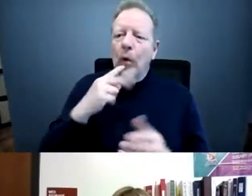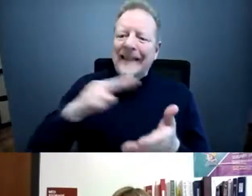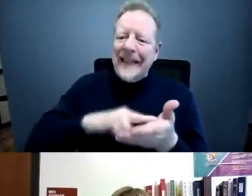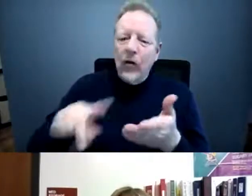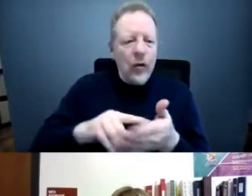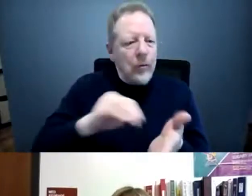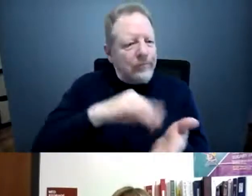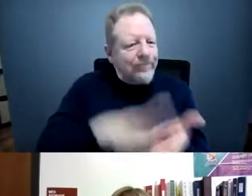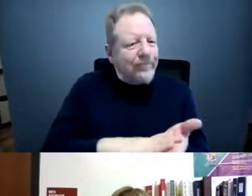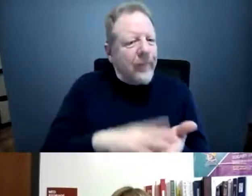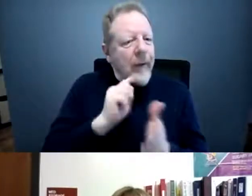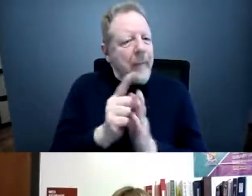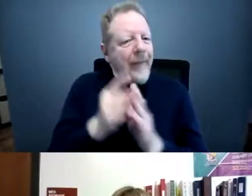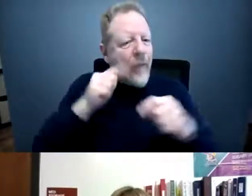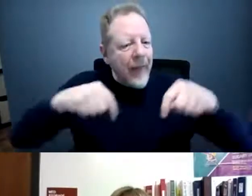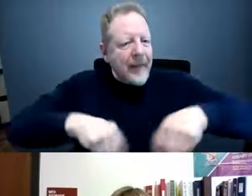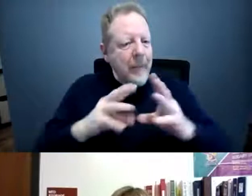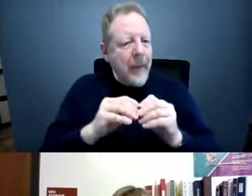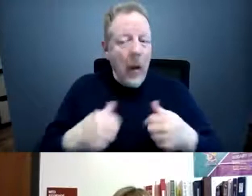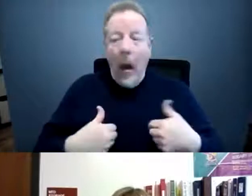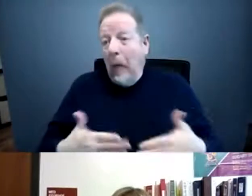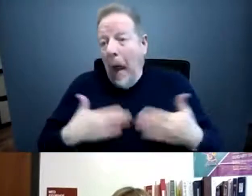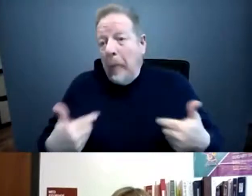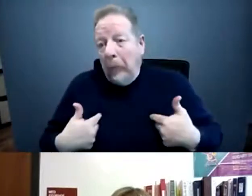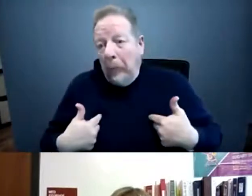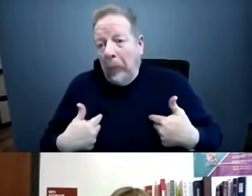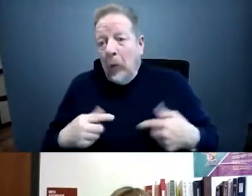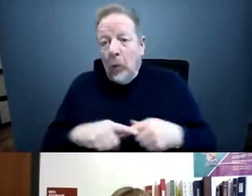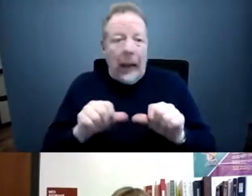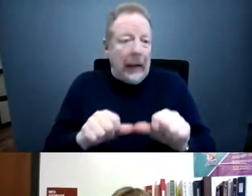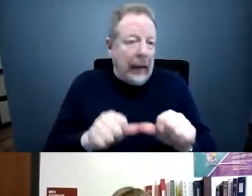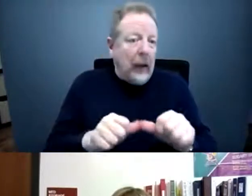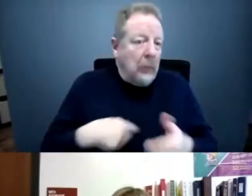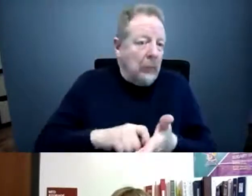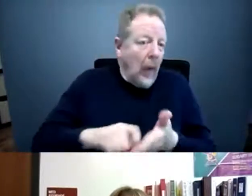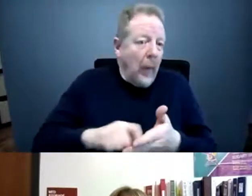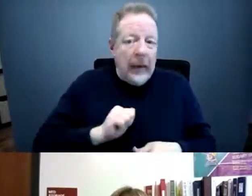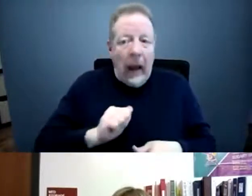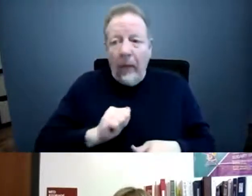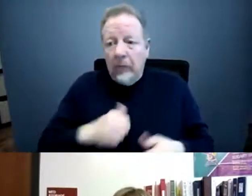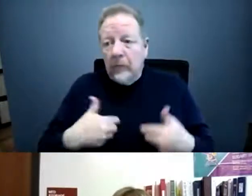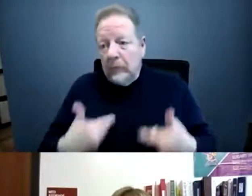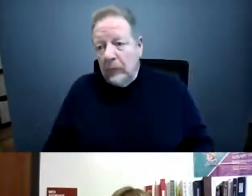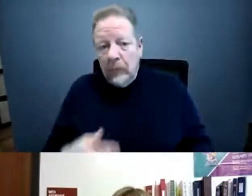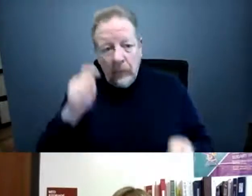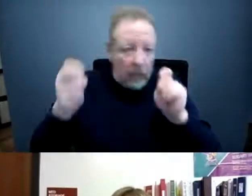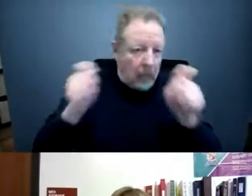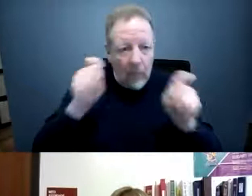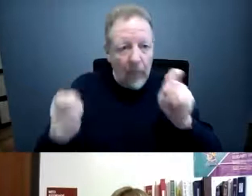minutes. I'm happy to continue with that as long as I'm able to get the transcript of